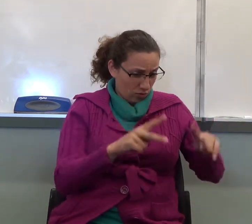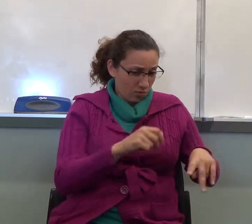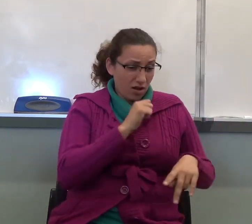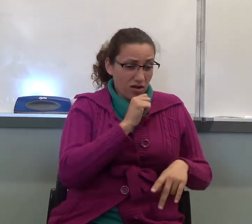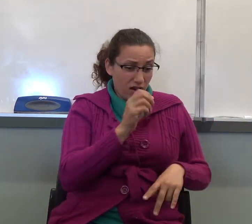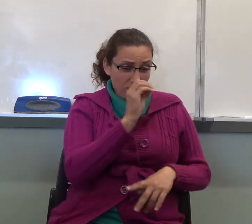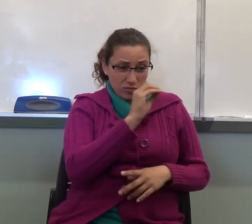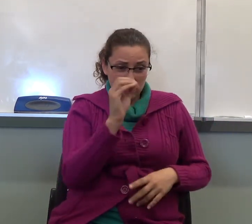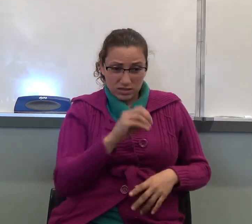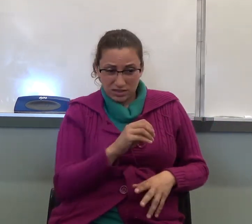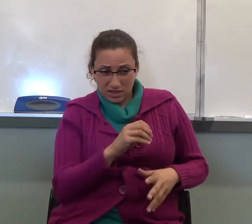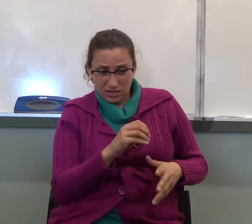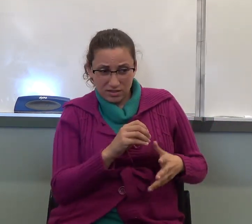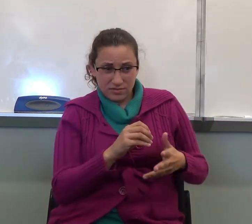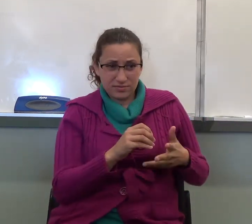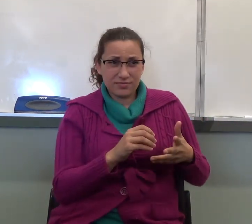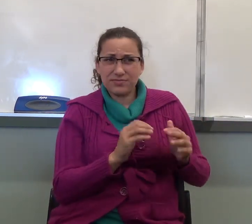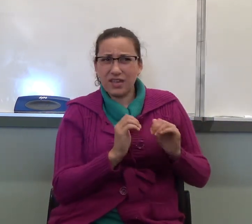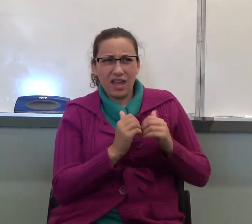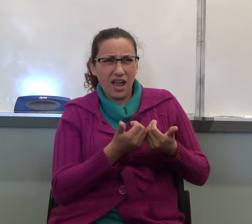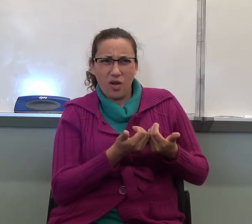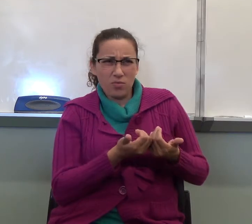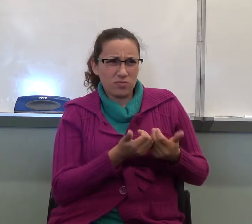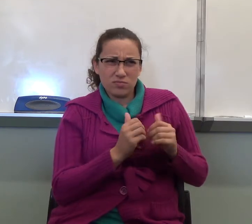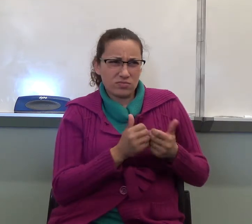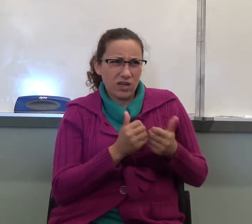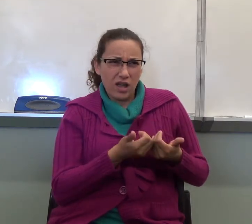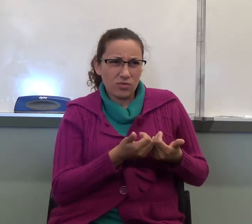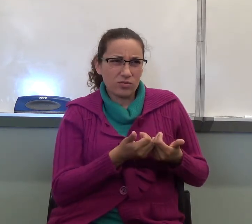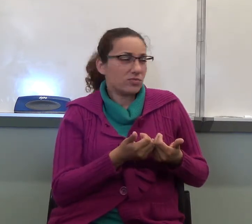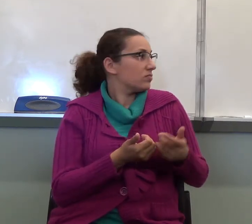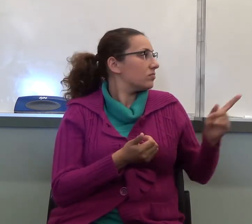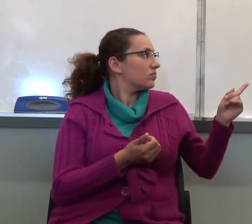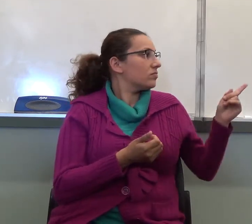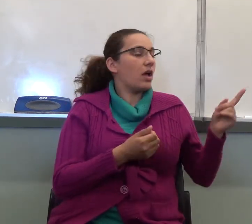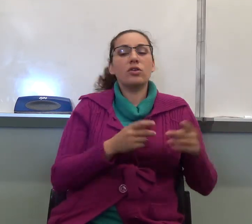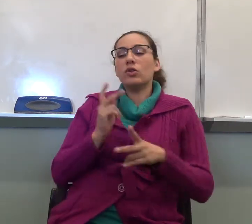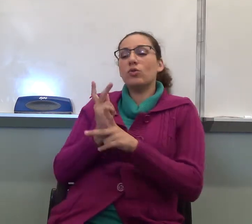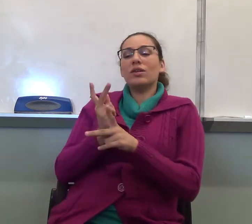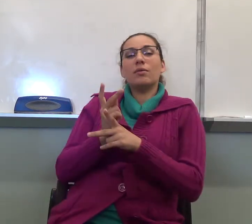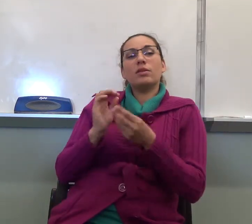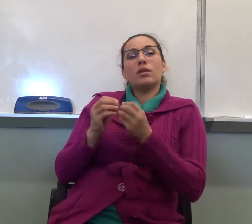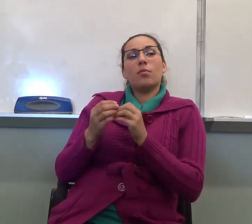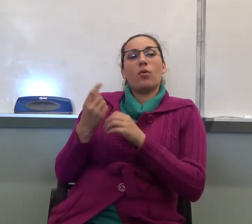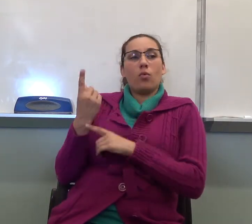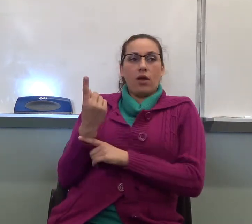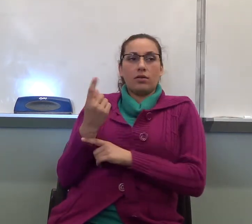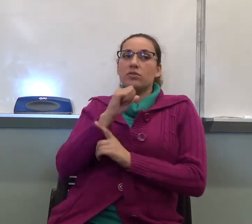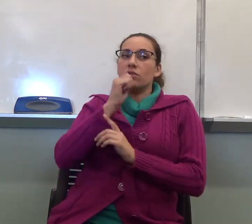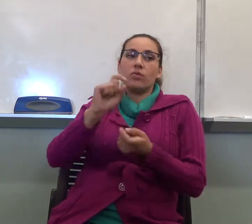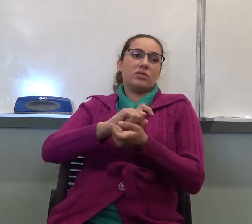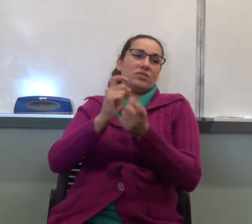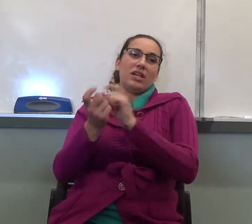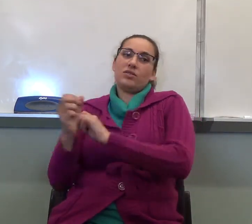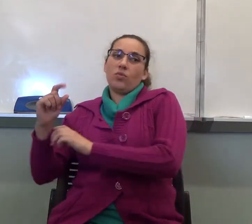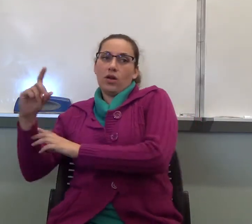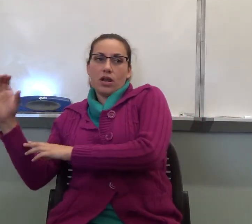number, how would you do it, though? Well, then you just keep that as a 1. Okay. Yeah, I'm just converting it to 100%